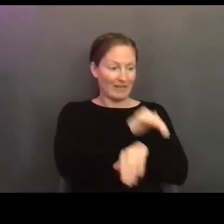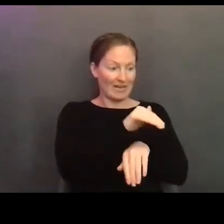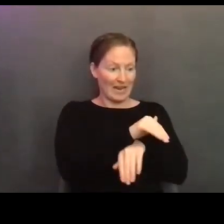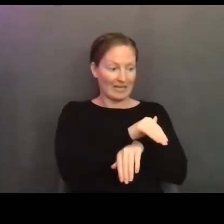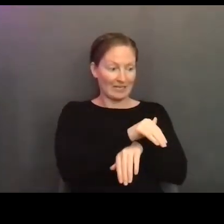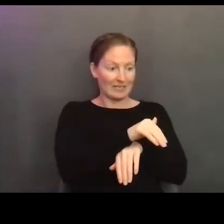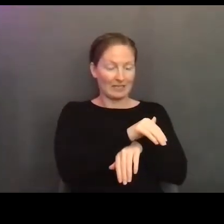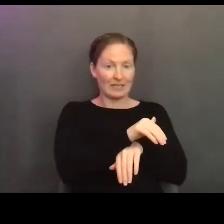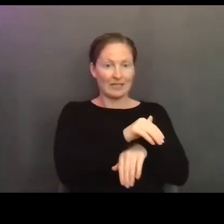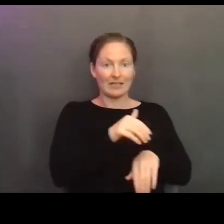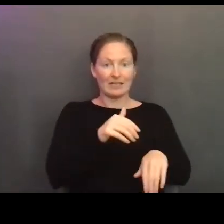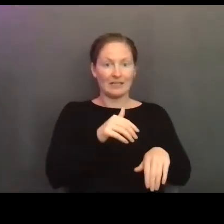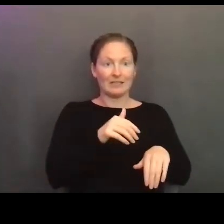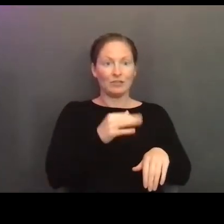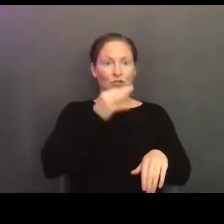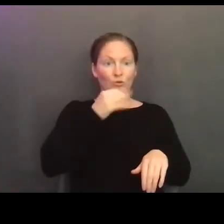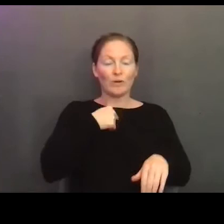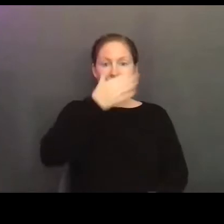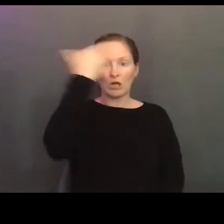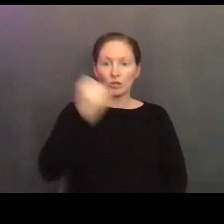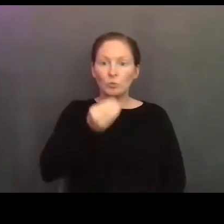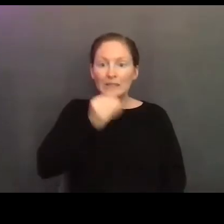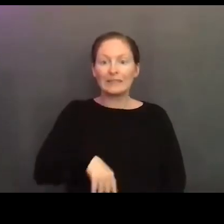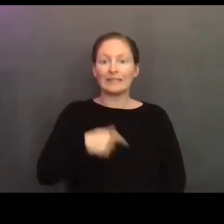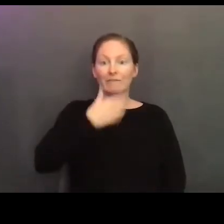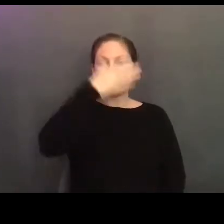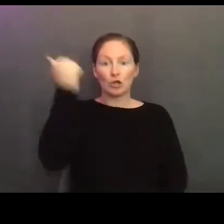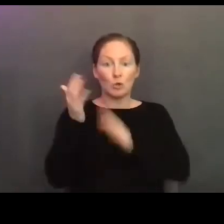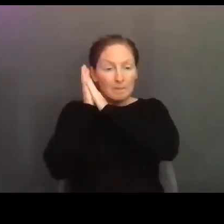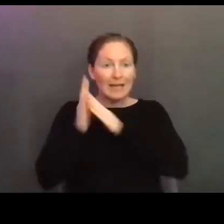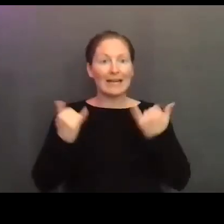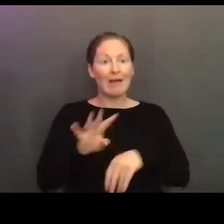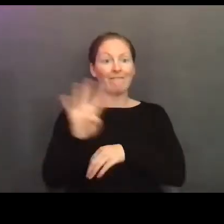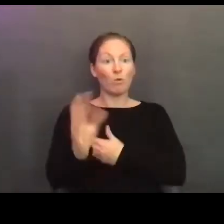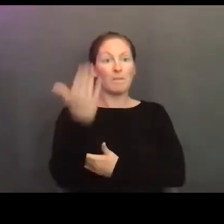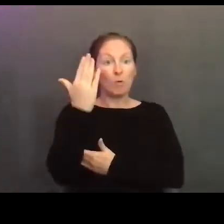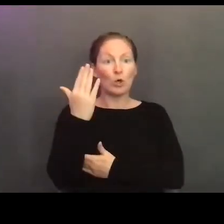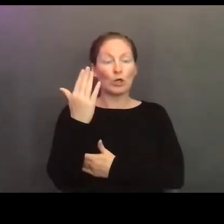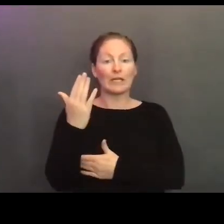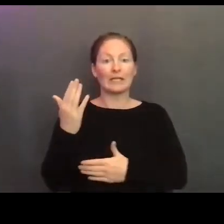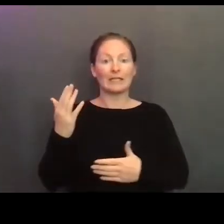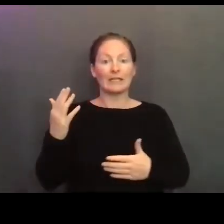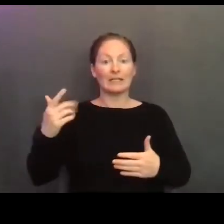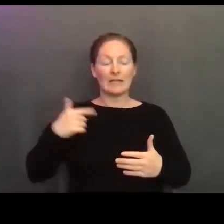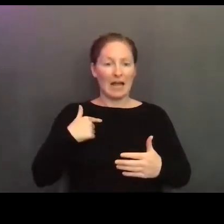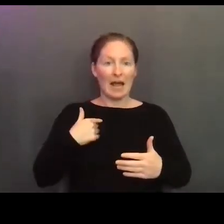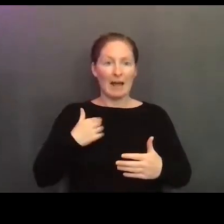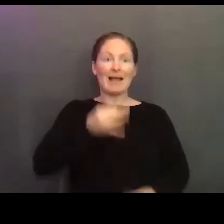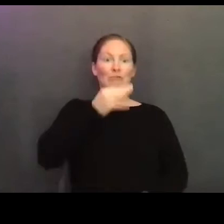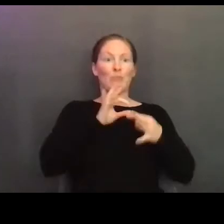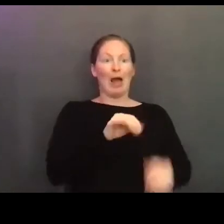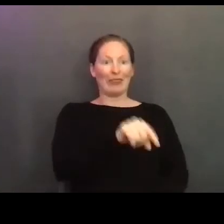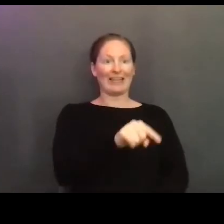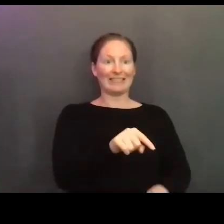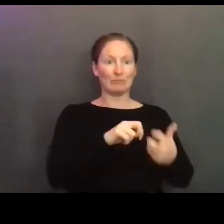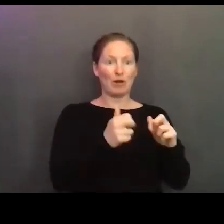I forget. Next thing you know, I forgot to have dinner. I forgot to go to bed. And by 4 a.m, you know, I've become very knowledgeable on a subject, because